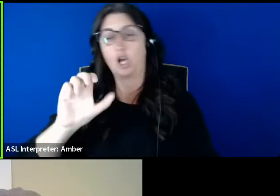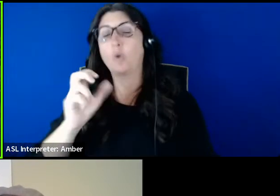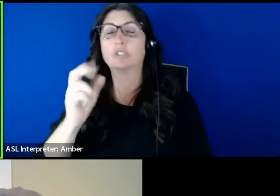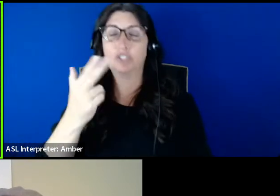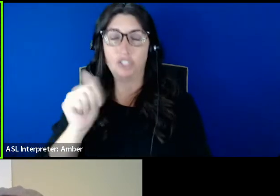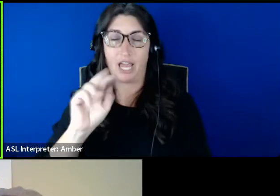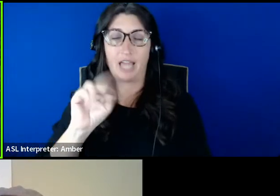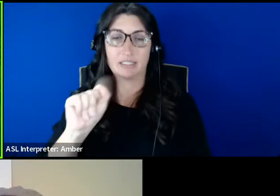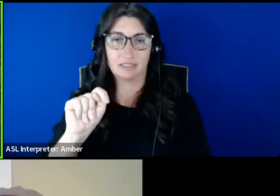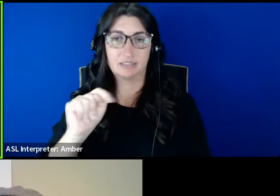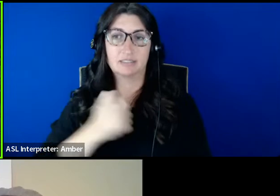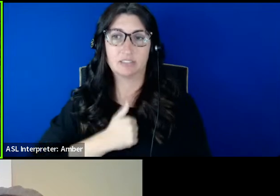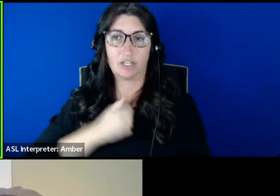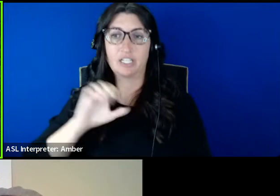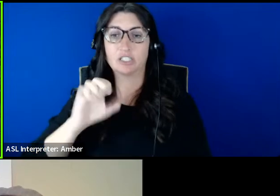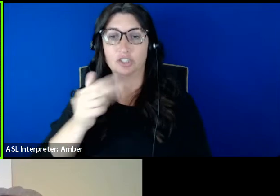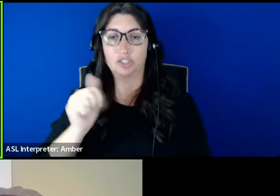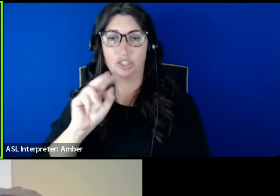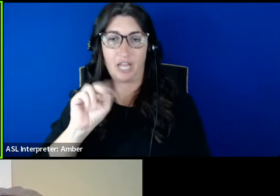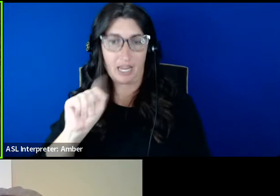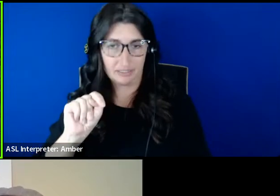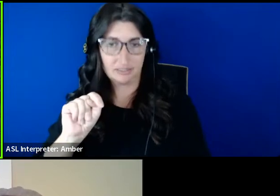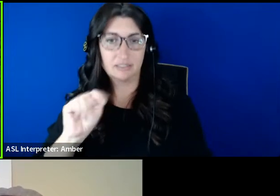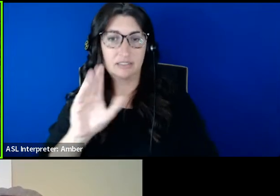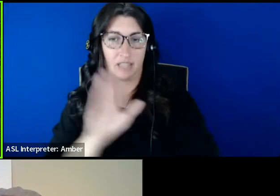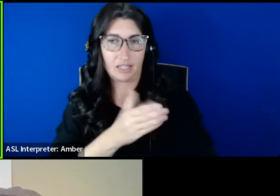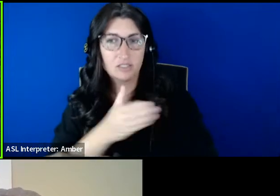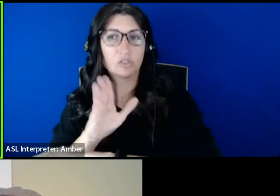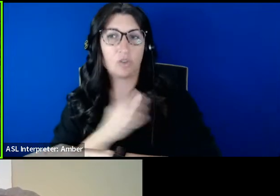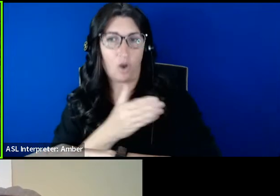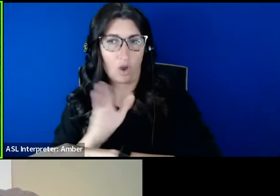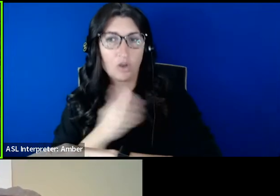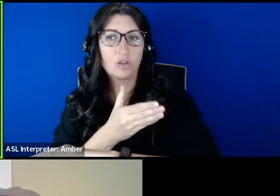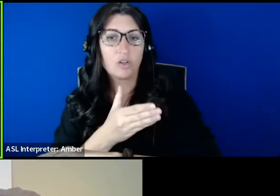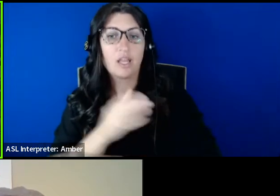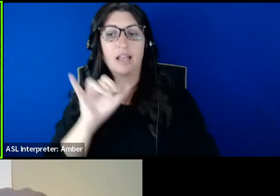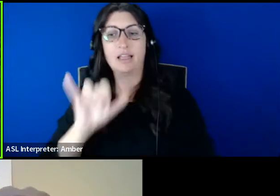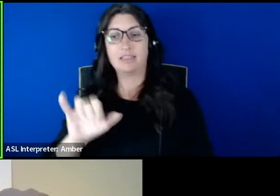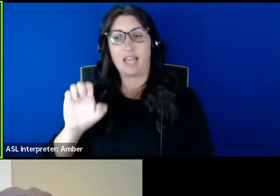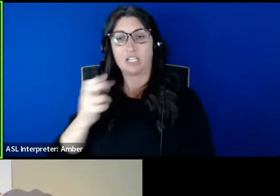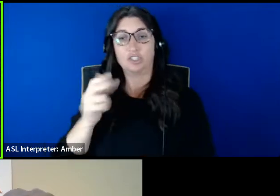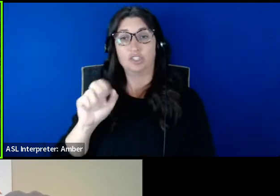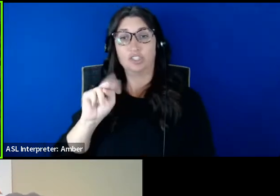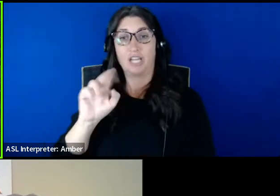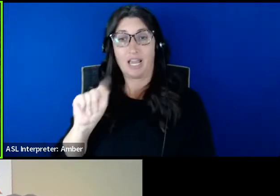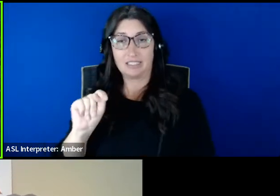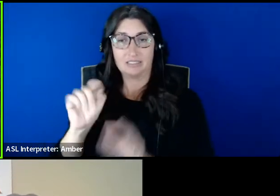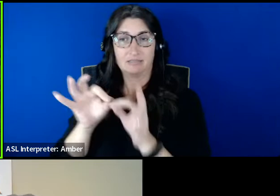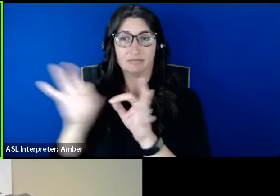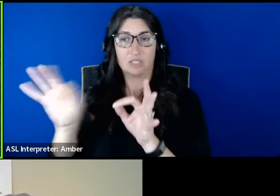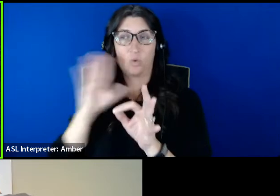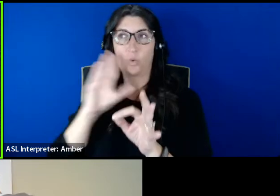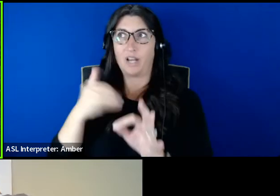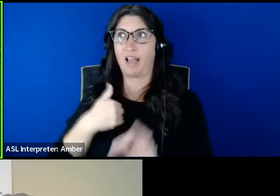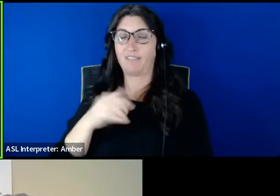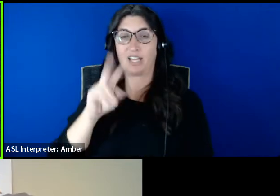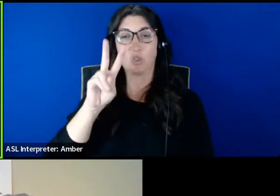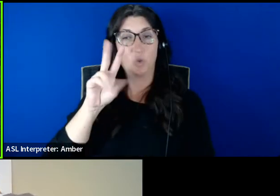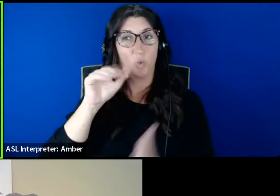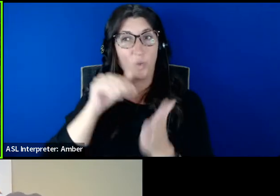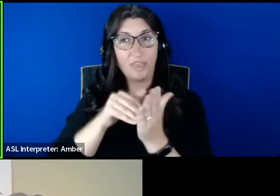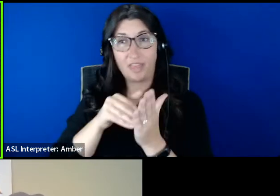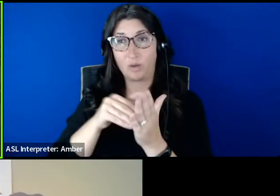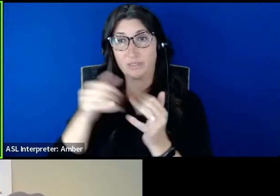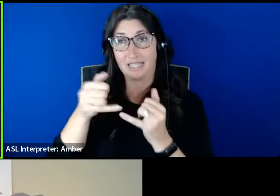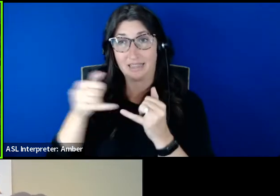sing it in a chant. Some of these chants would have like 2,000 lines in the chant.